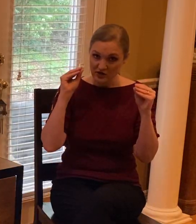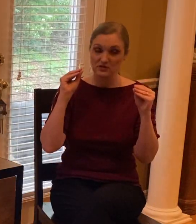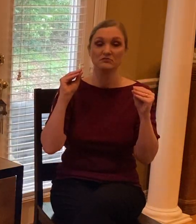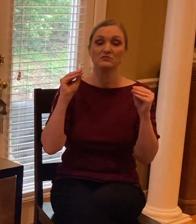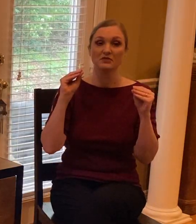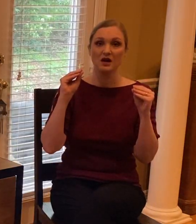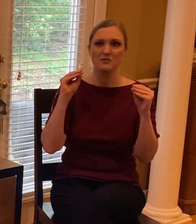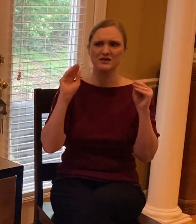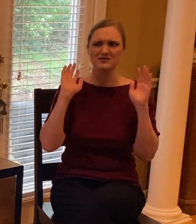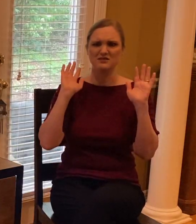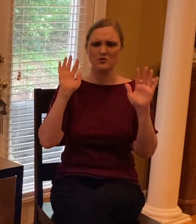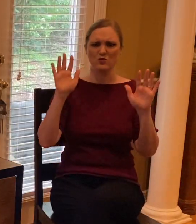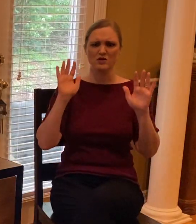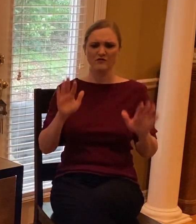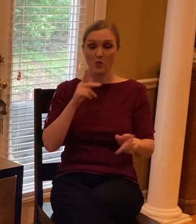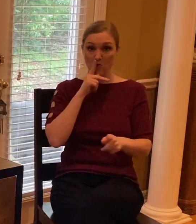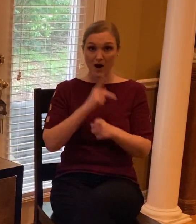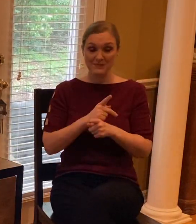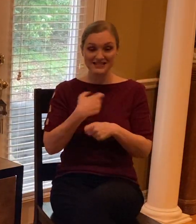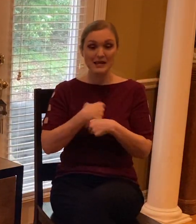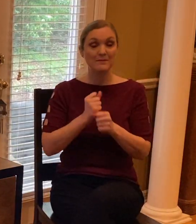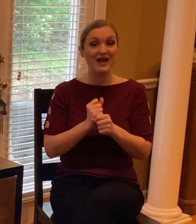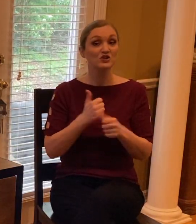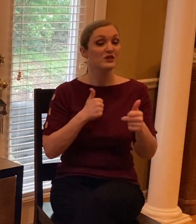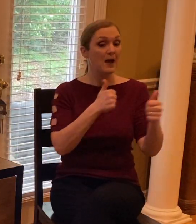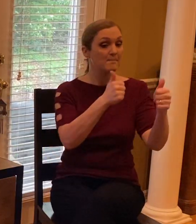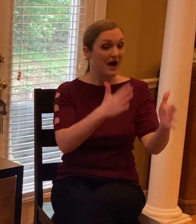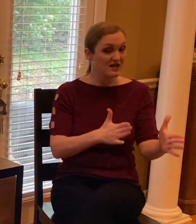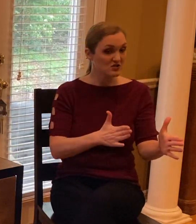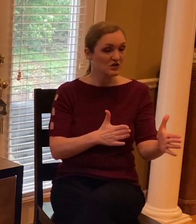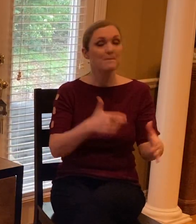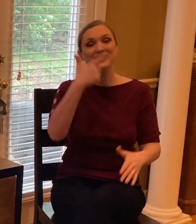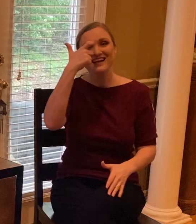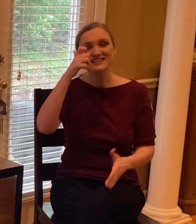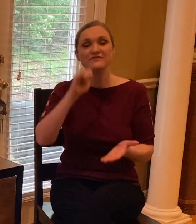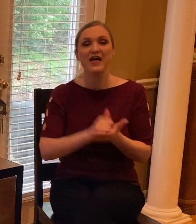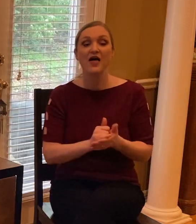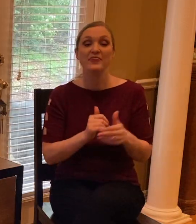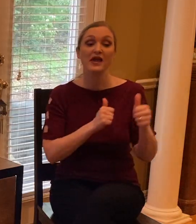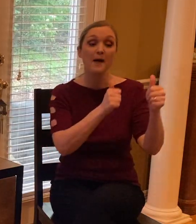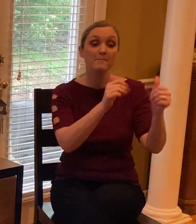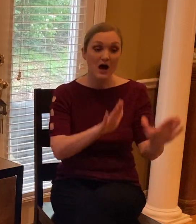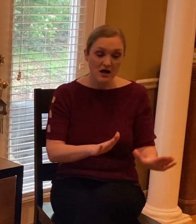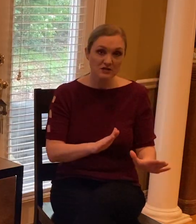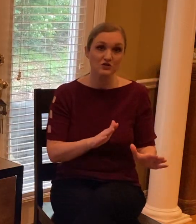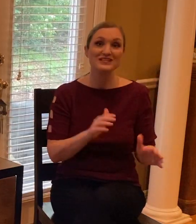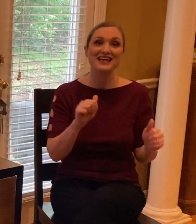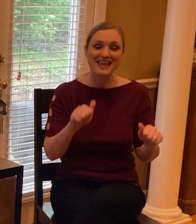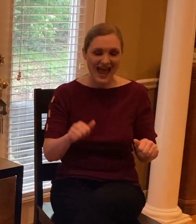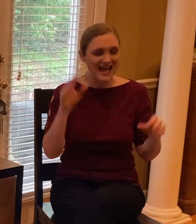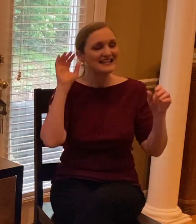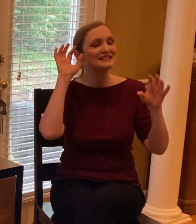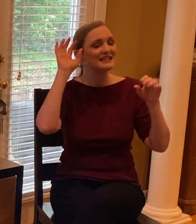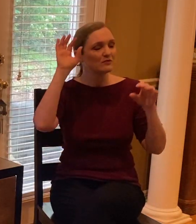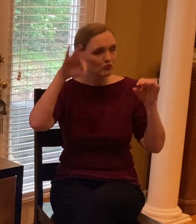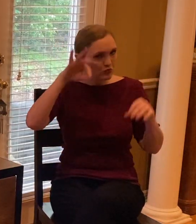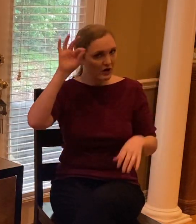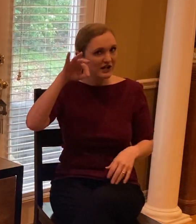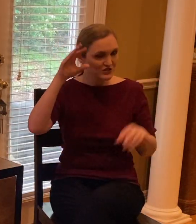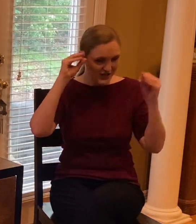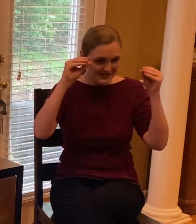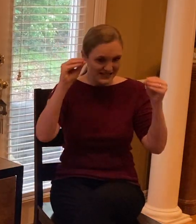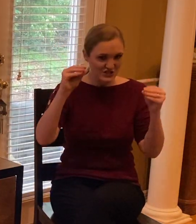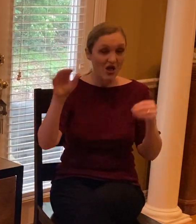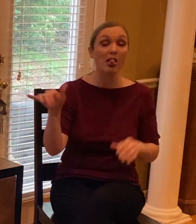incredible promise that he made to them. And because of that, they are able to teach as if, you know, the words